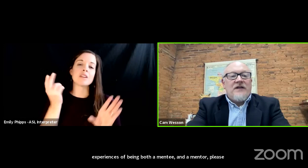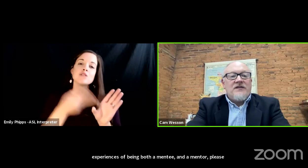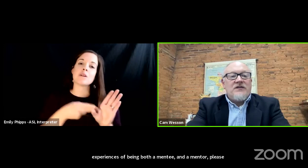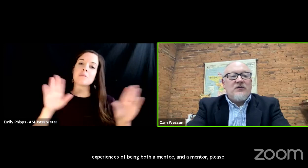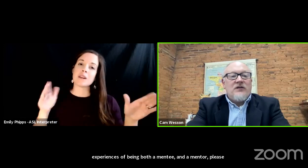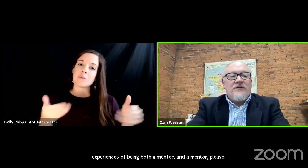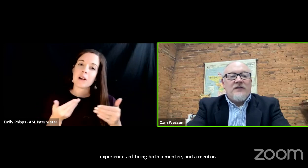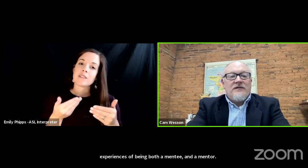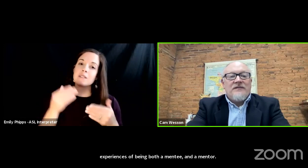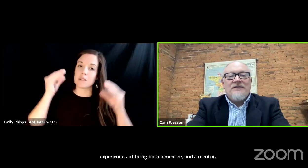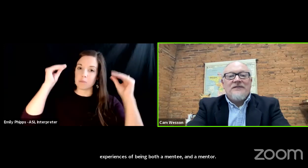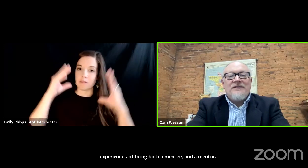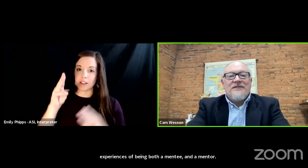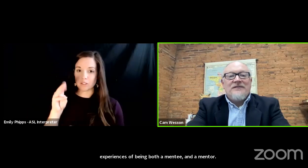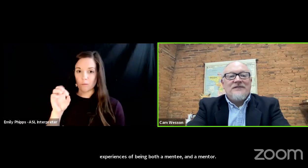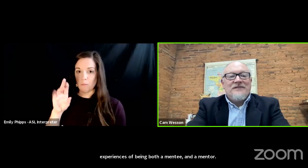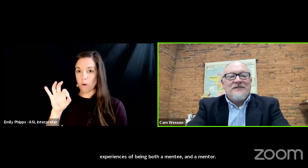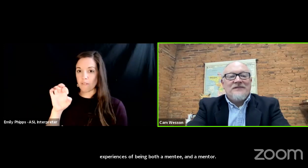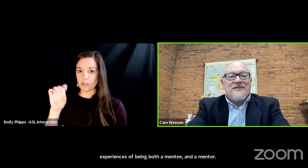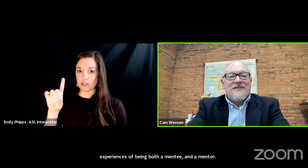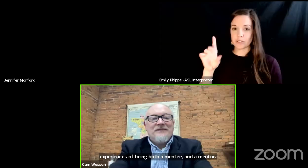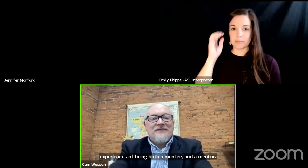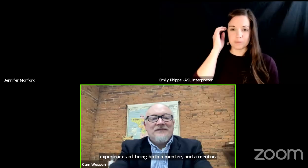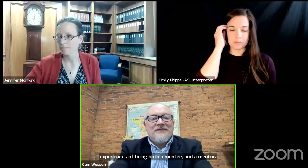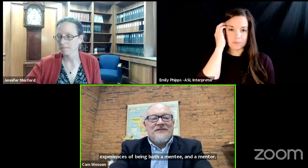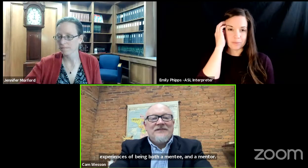welcoming Professor Morford.